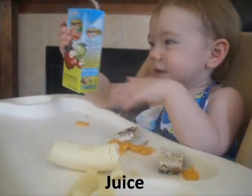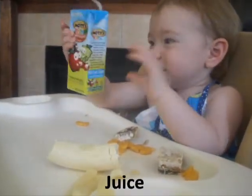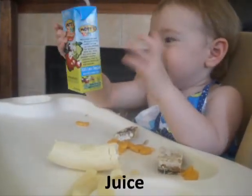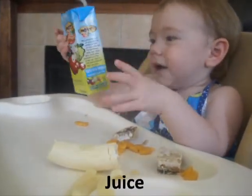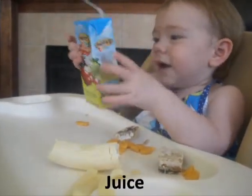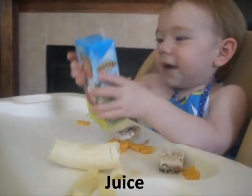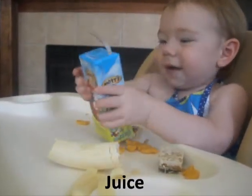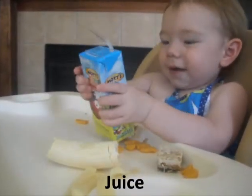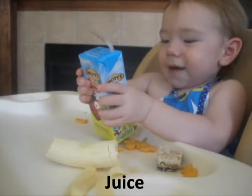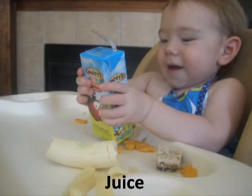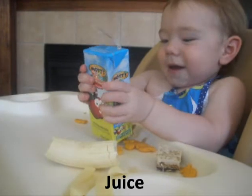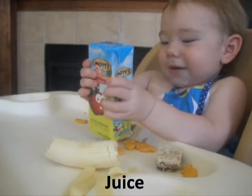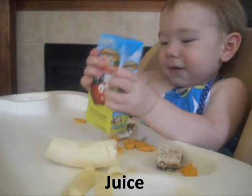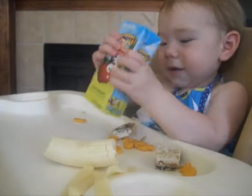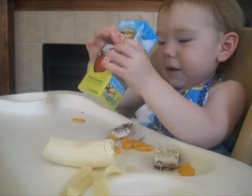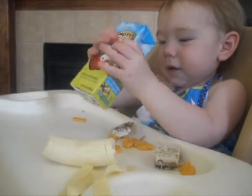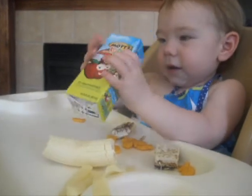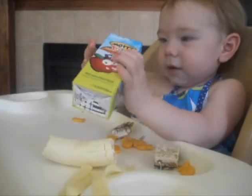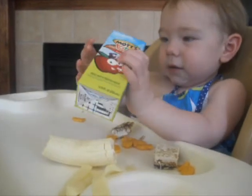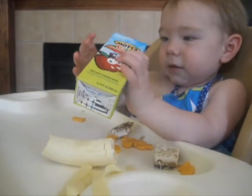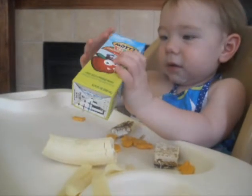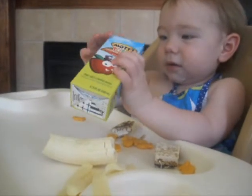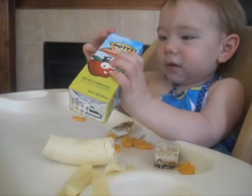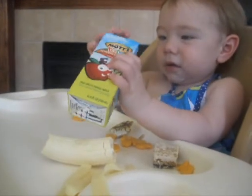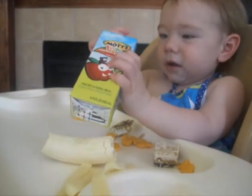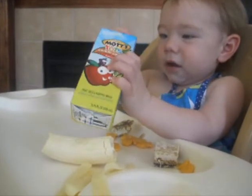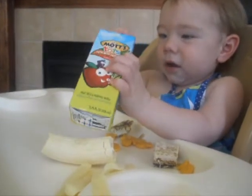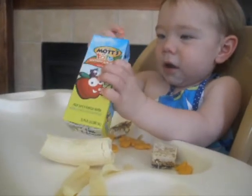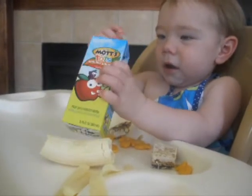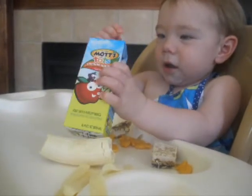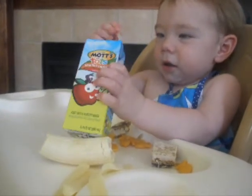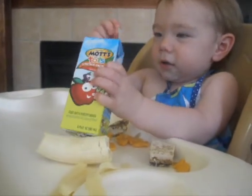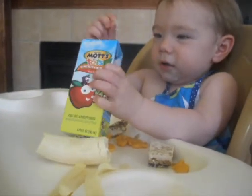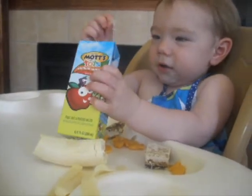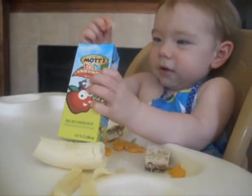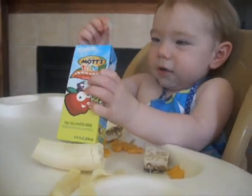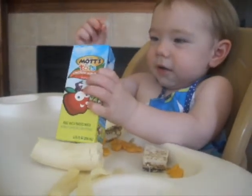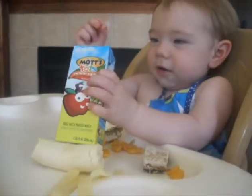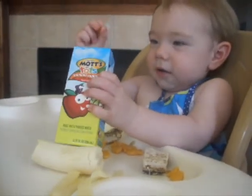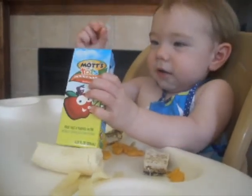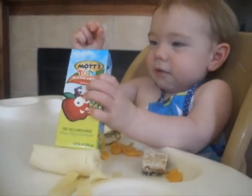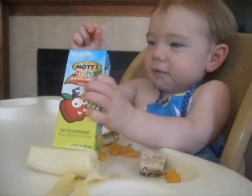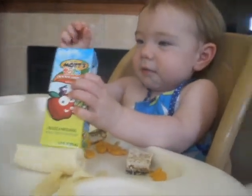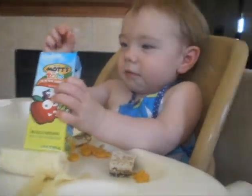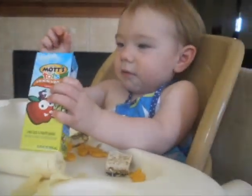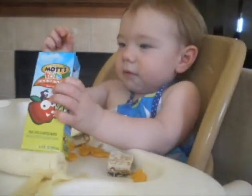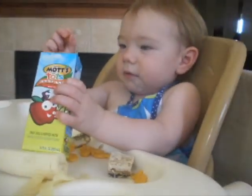Juice. Good job. It's apple juice. Is apple juice something you eat or a